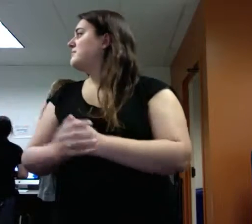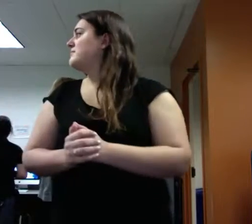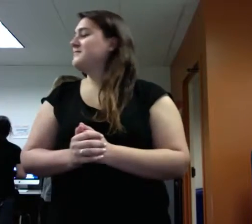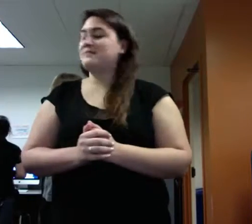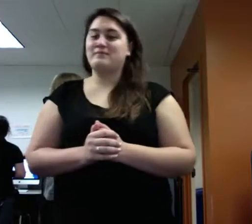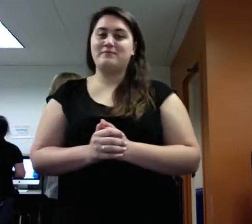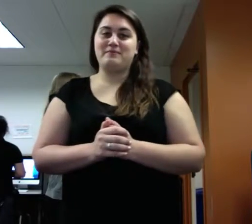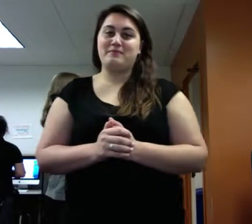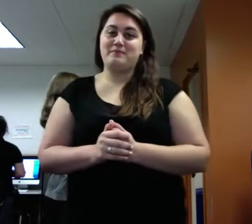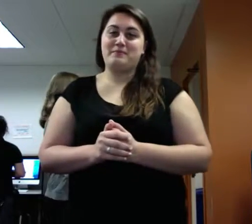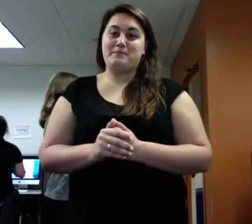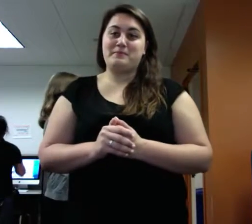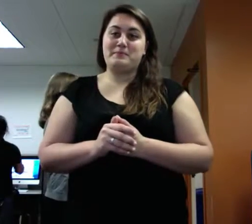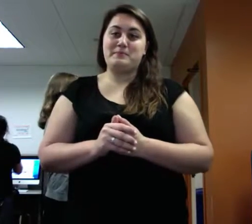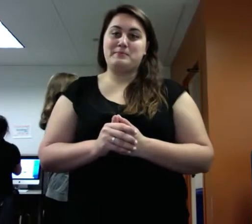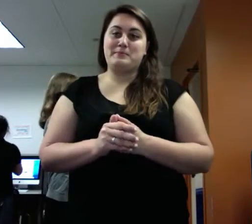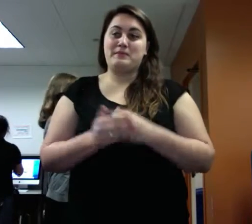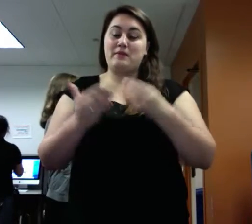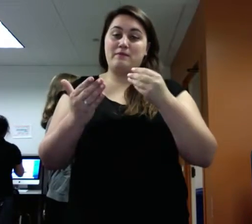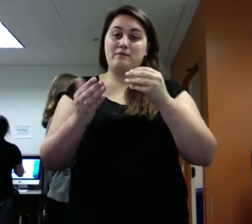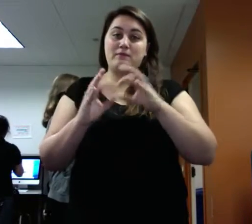families also spent money on automobiles.